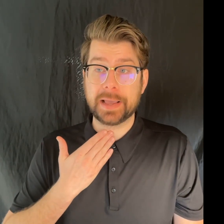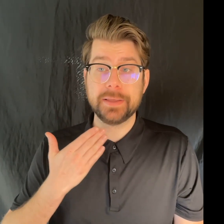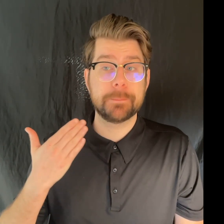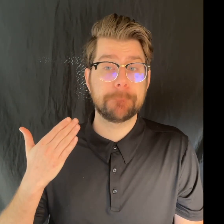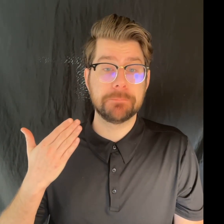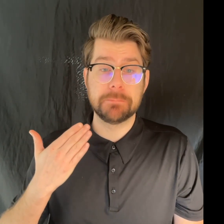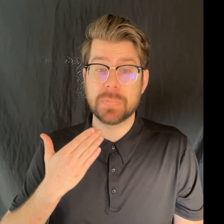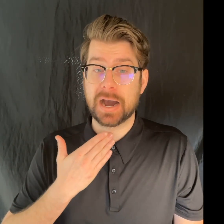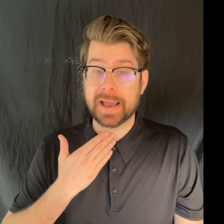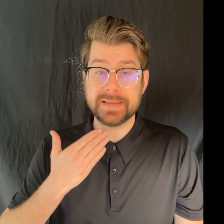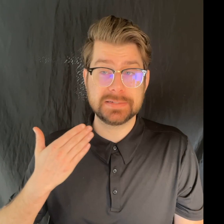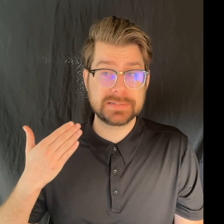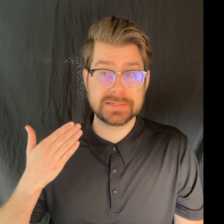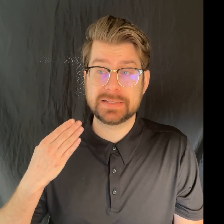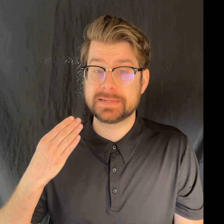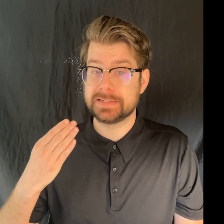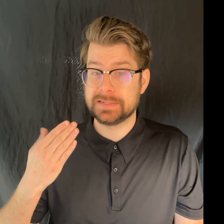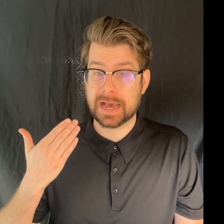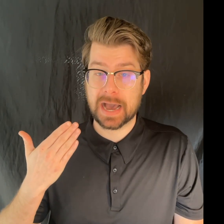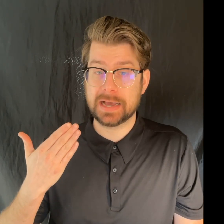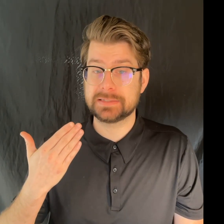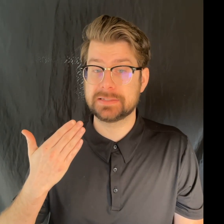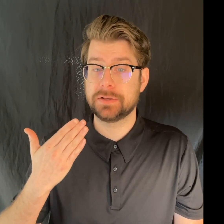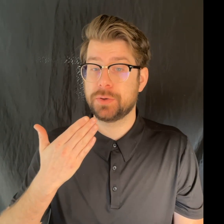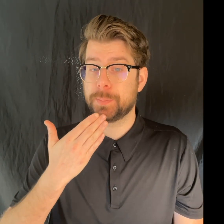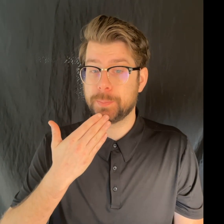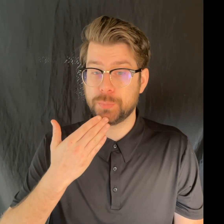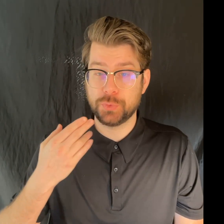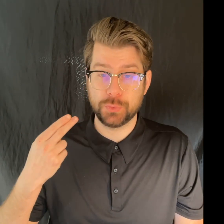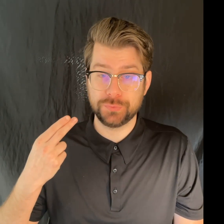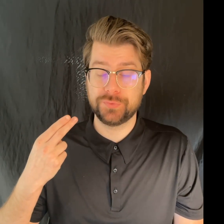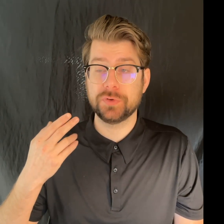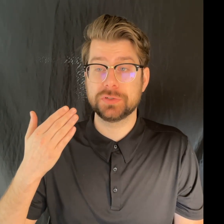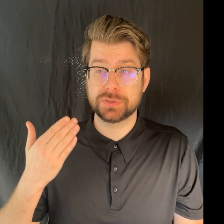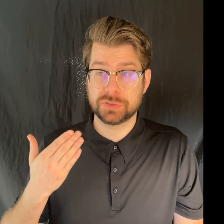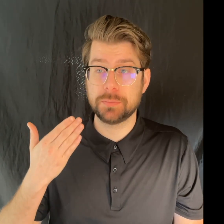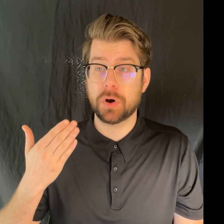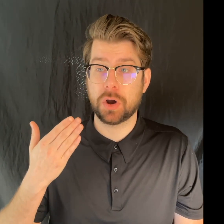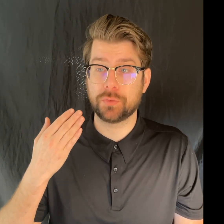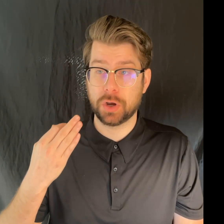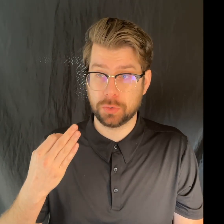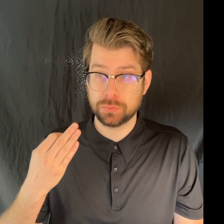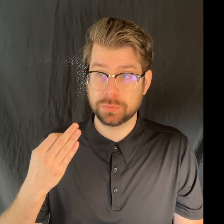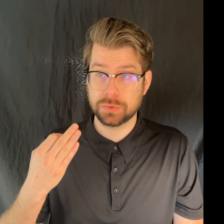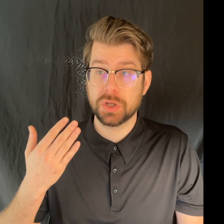I might not move tomorrow.